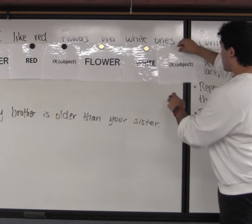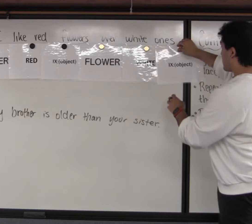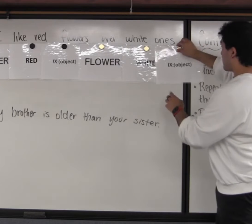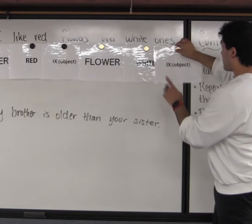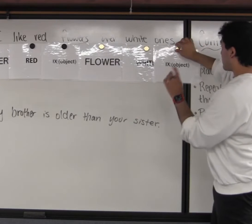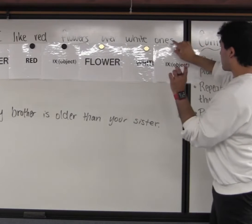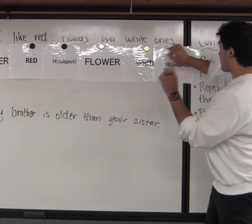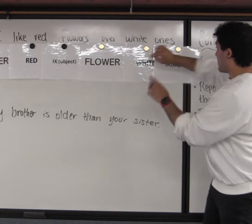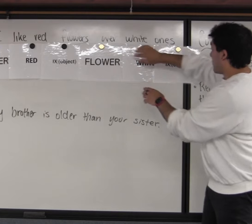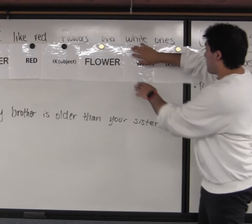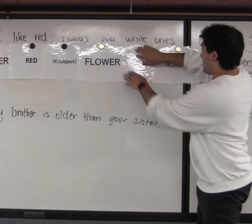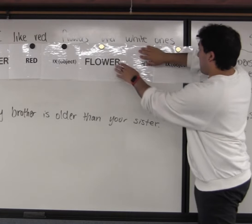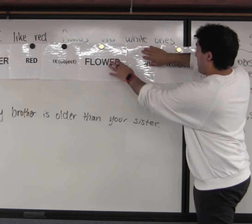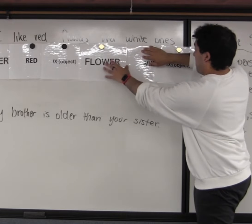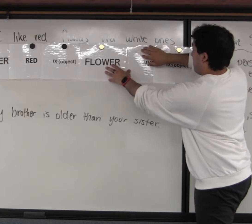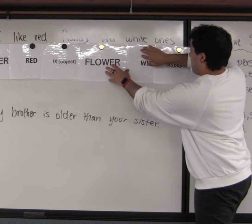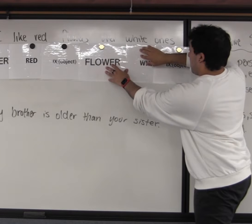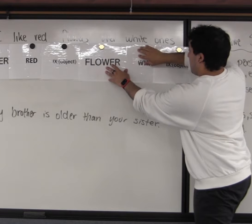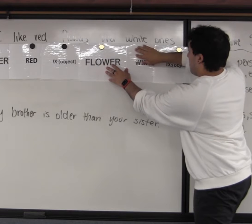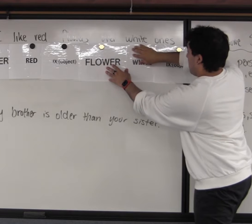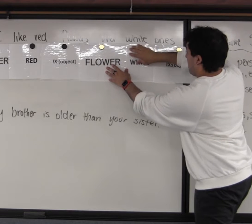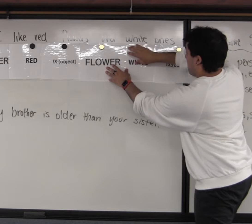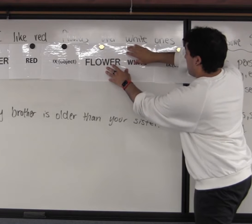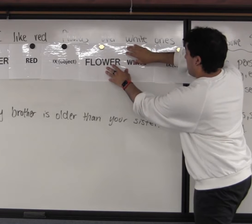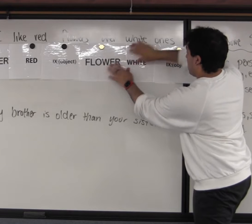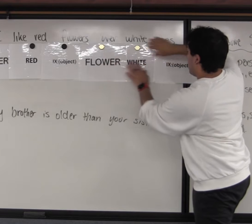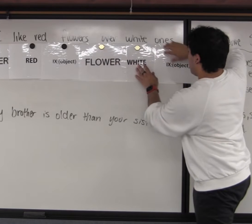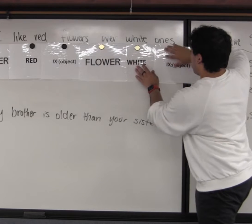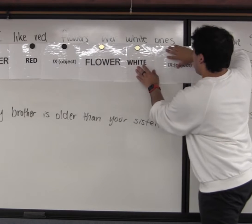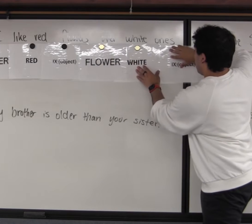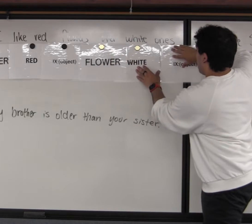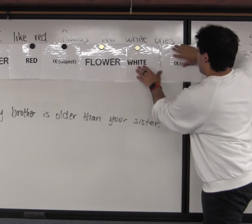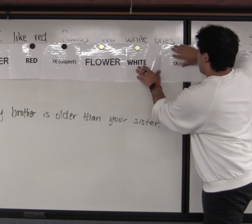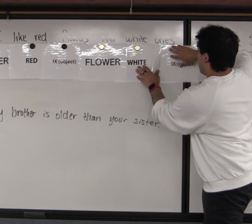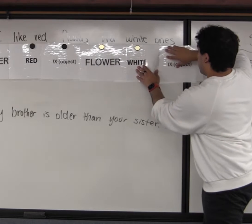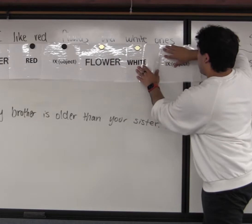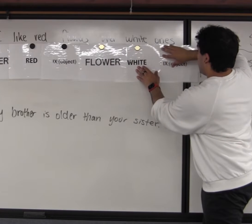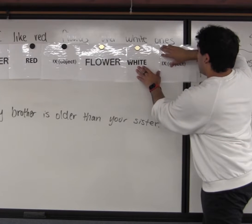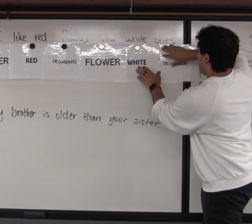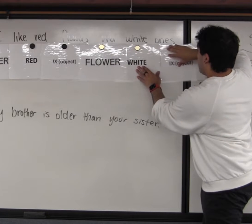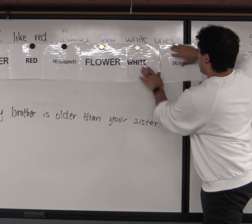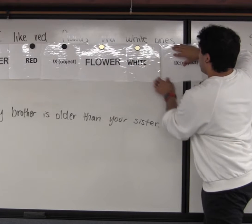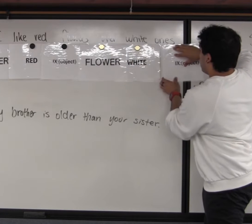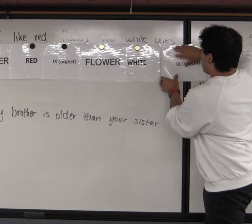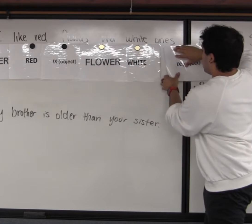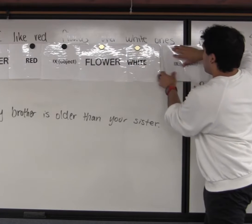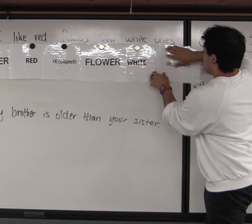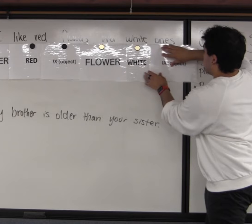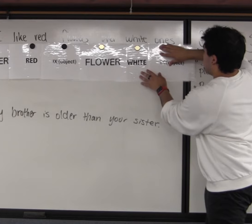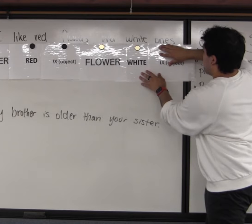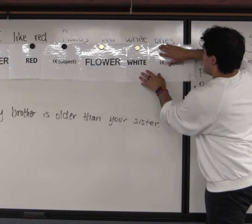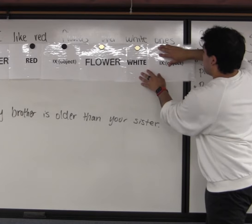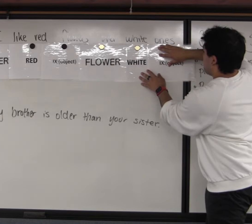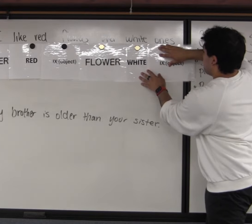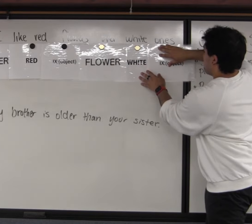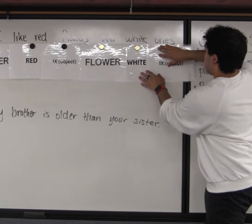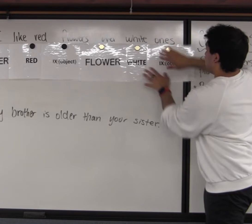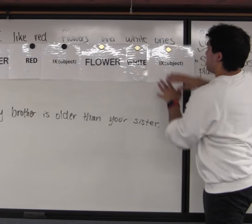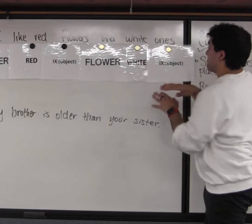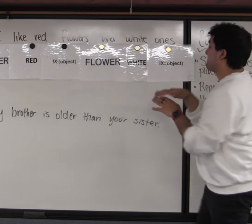IX object set up. Okay, so now we have both. Trying to get this all to